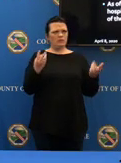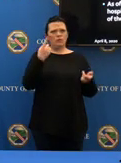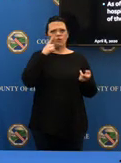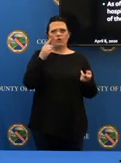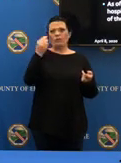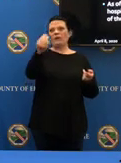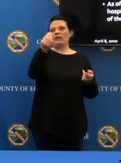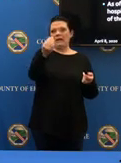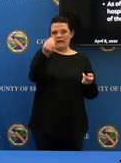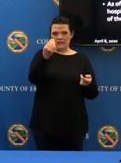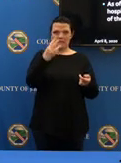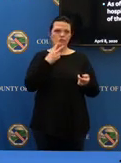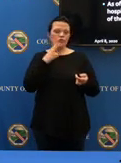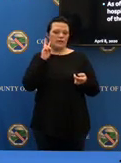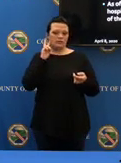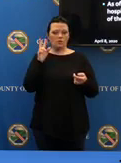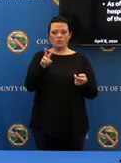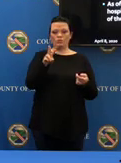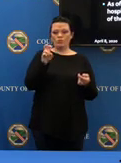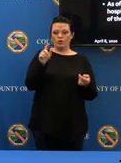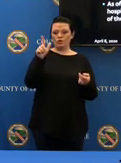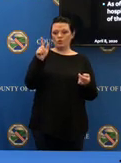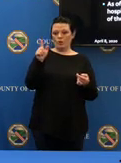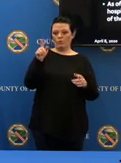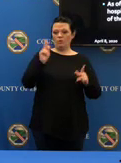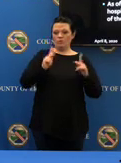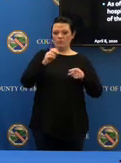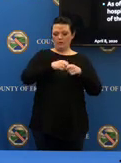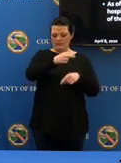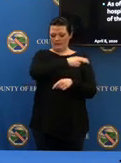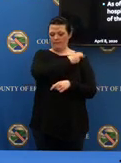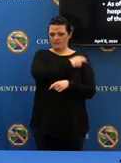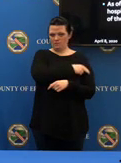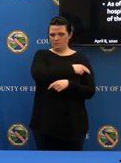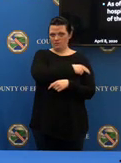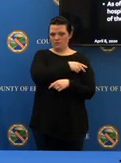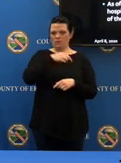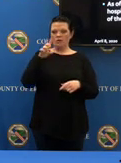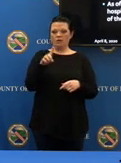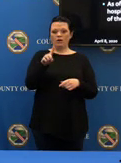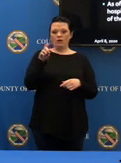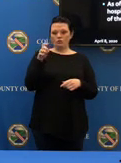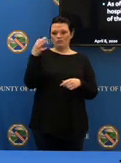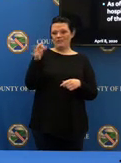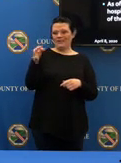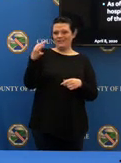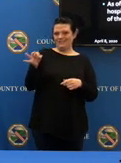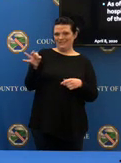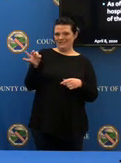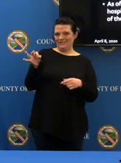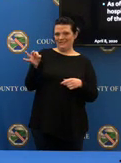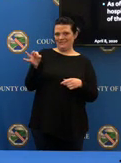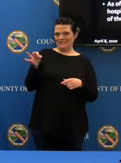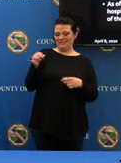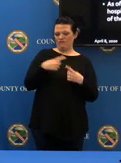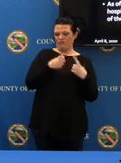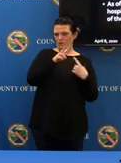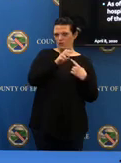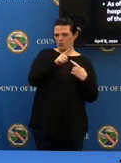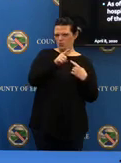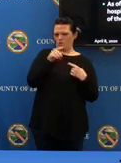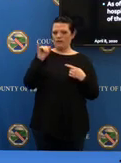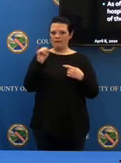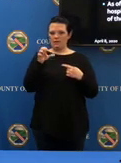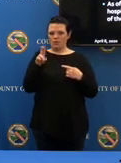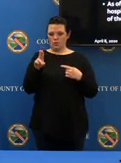for Monday. There were 221 individuals who are hospitalized. Of those, 119 were in the intensive care unit,